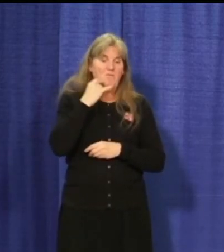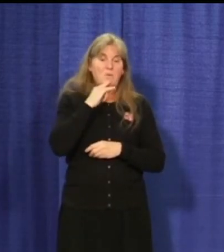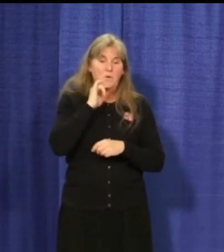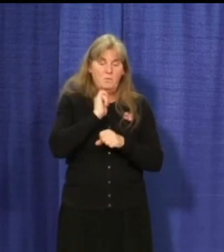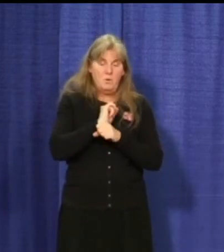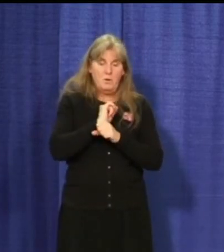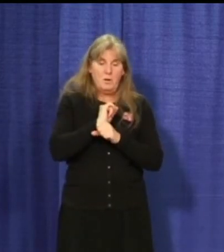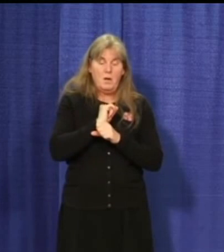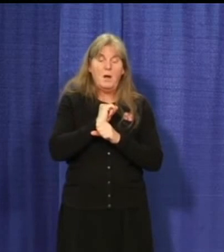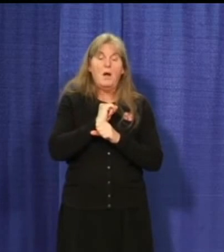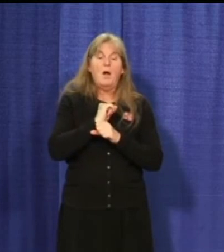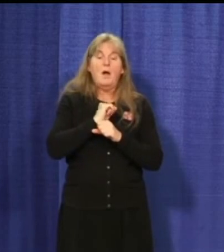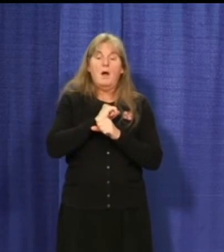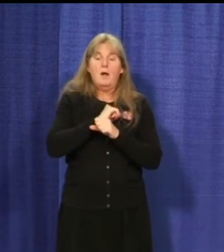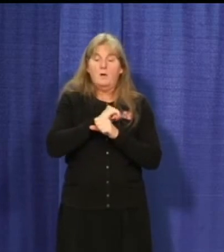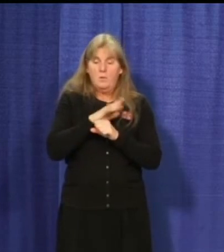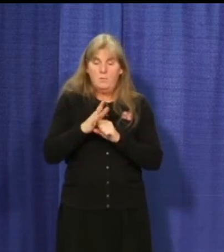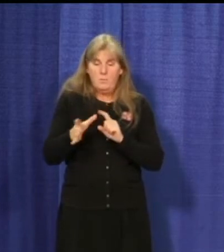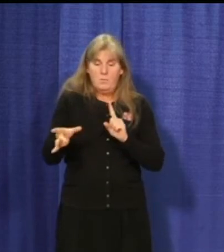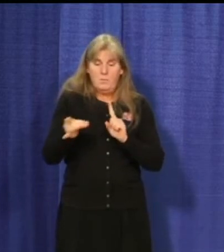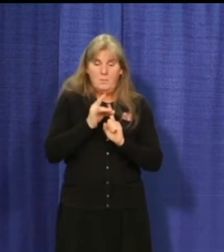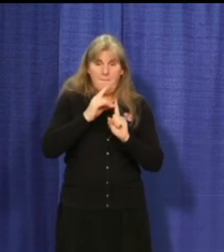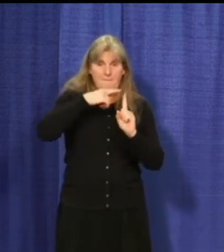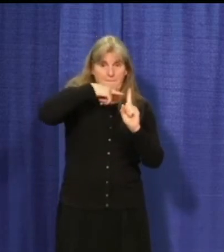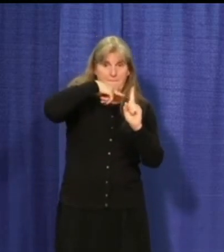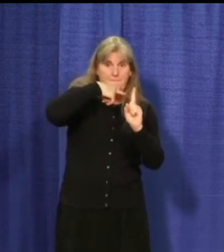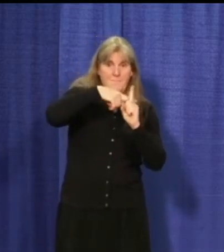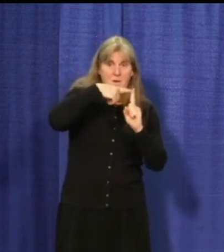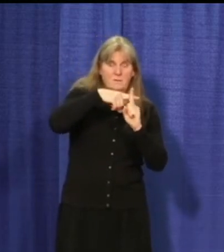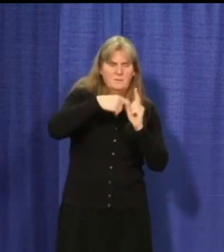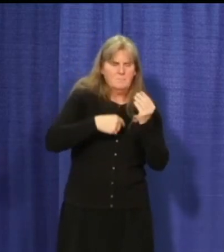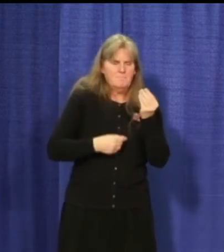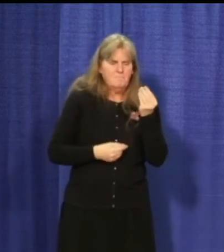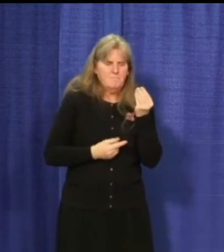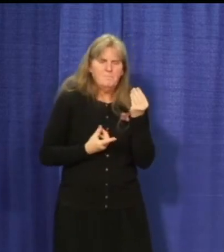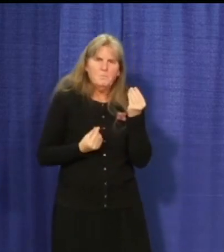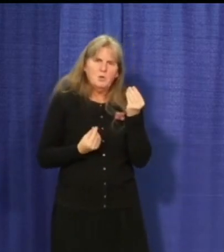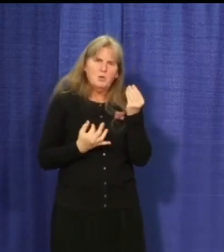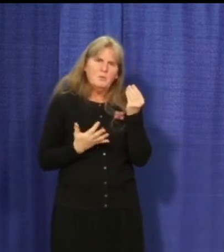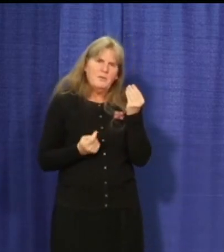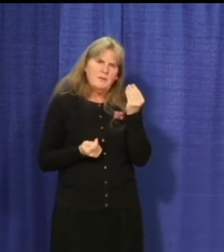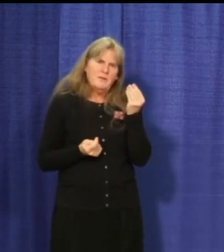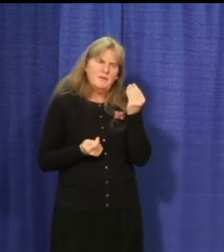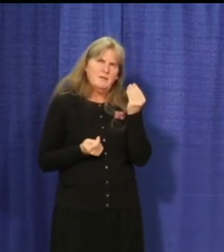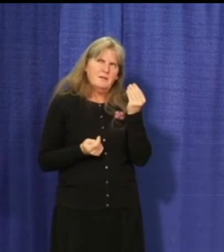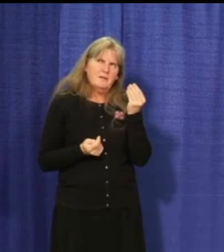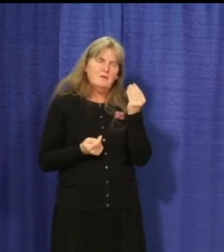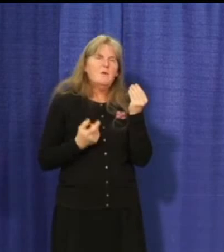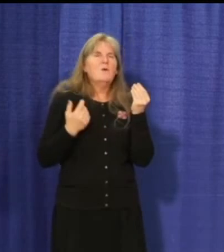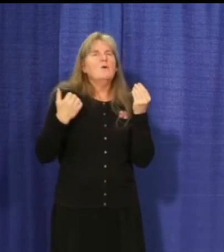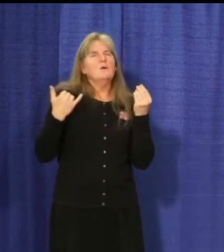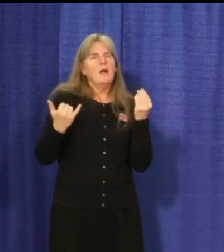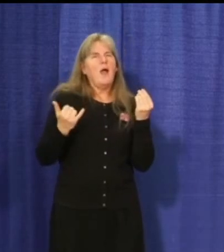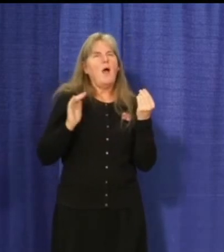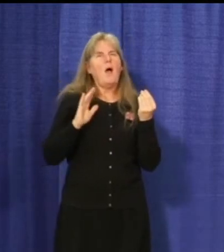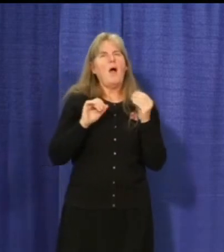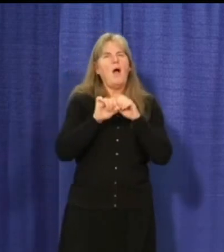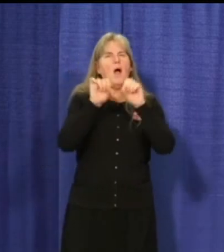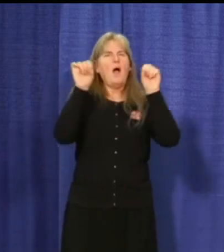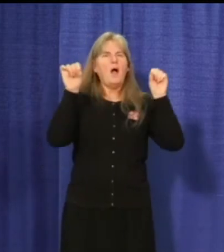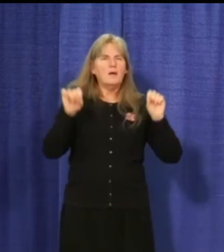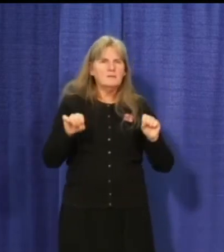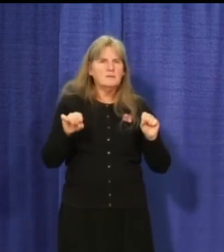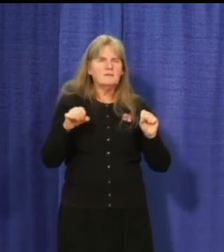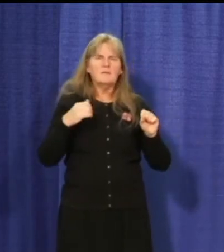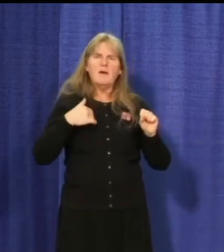do now? What do I do with that information? And that's why the kind of personalized system we have now with